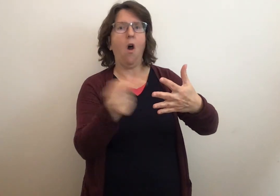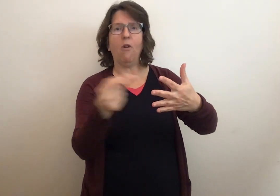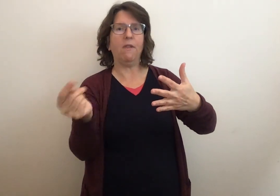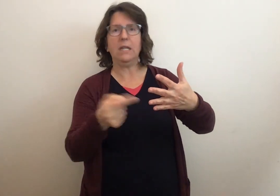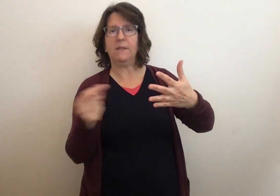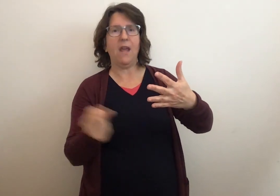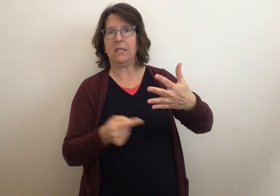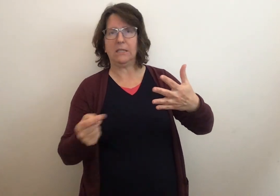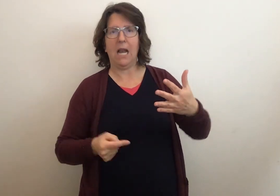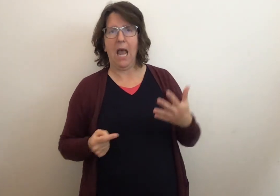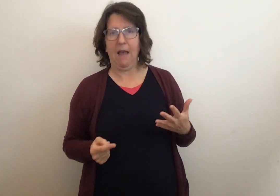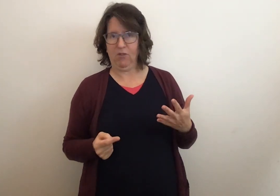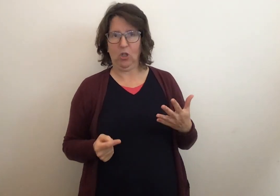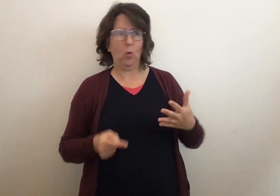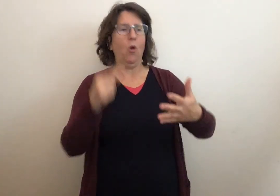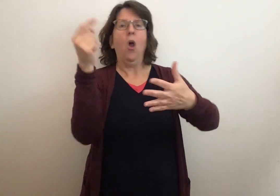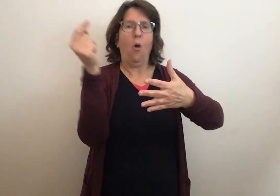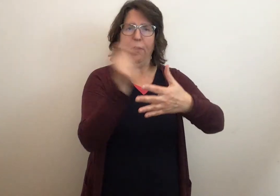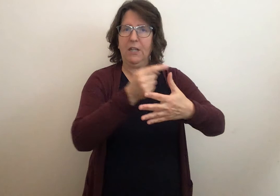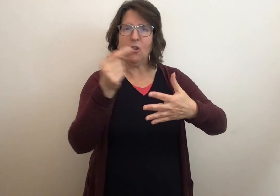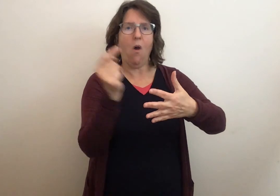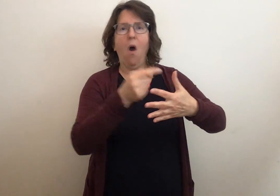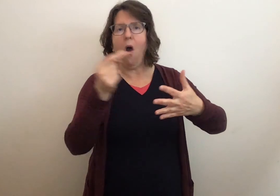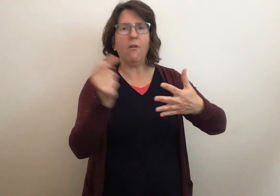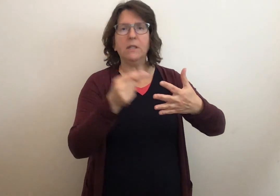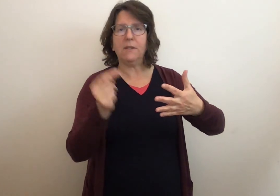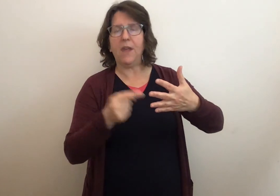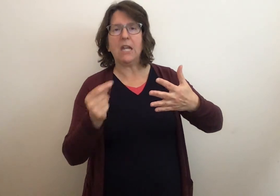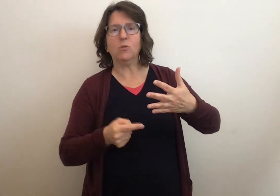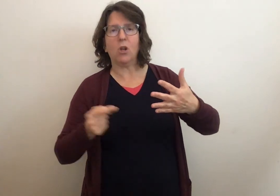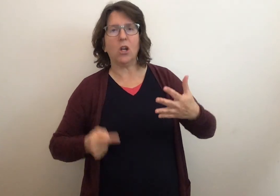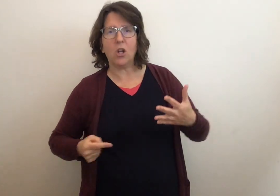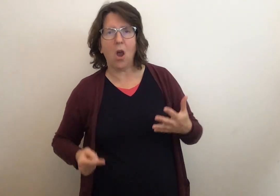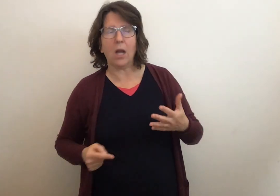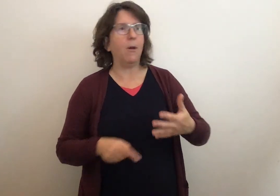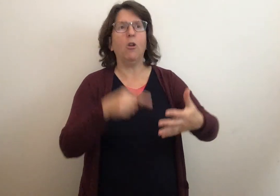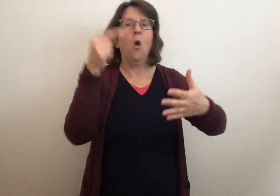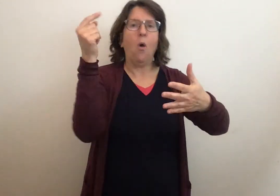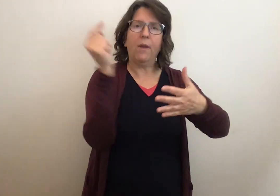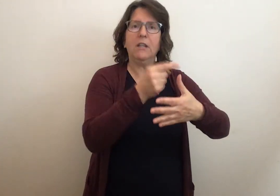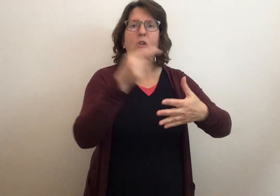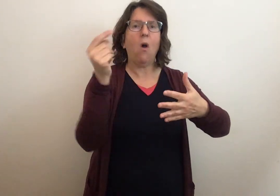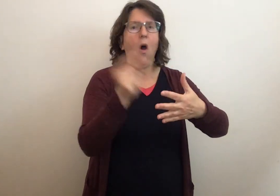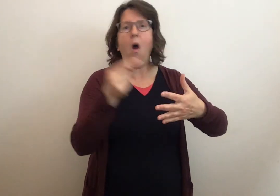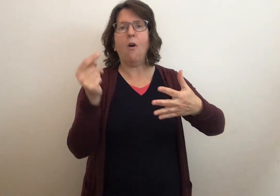all these things I have to do, or these are all these things we're going to talk about, or these are all